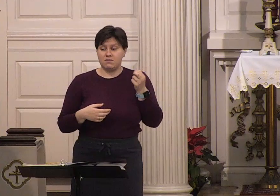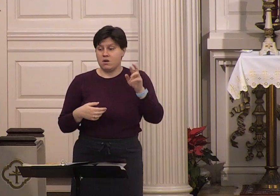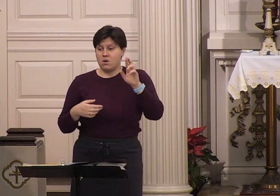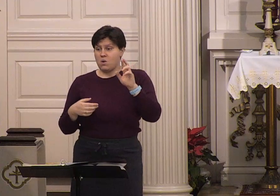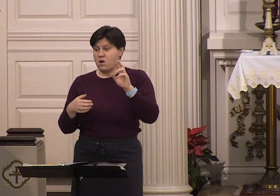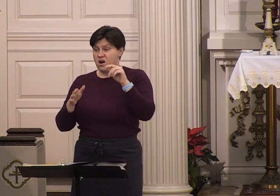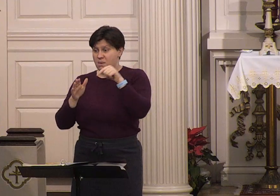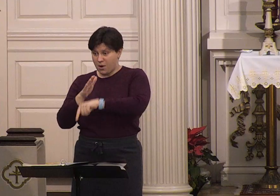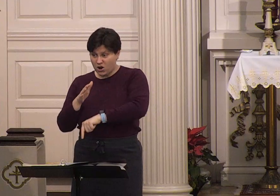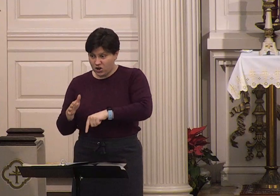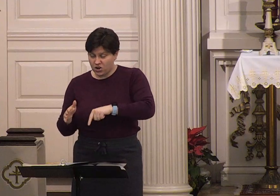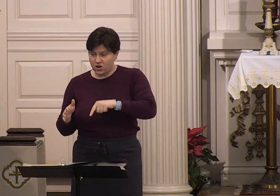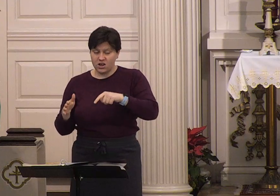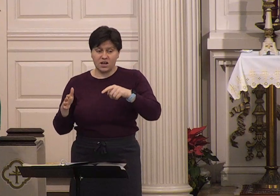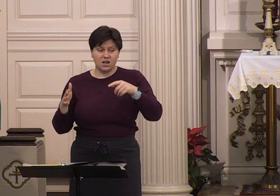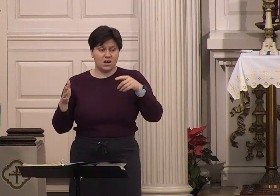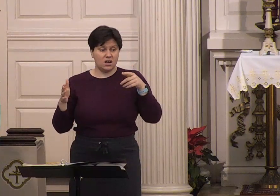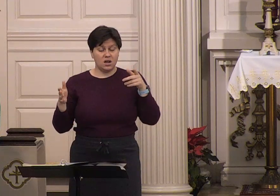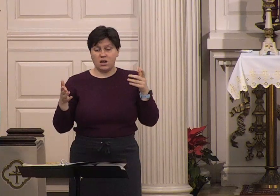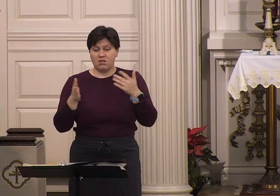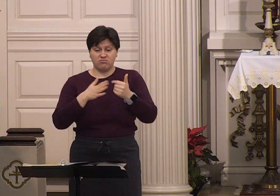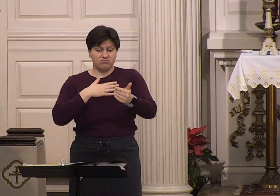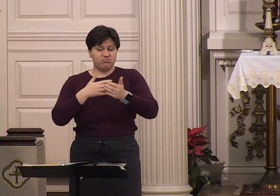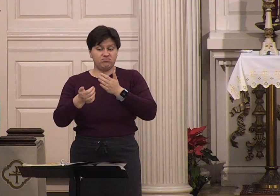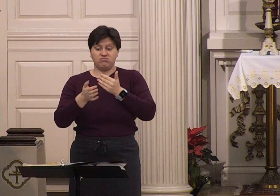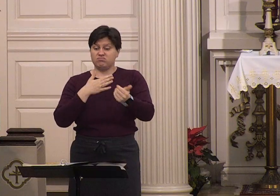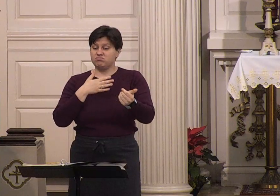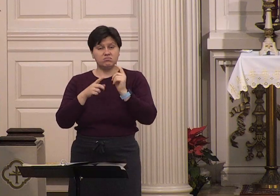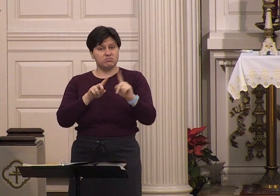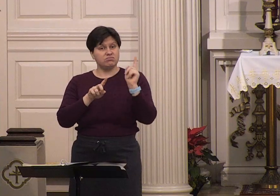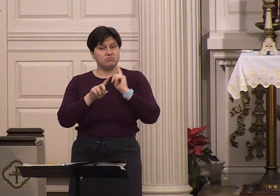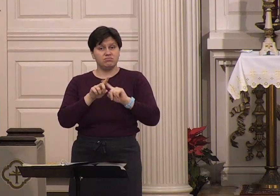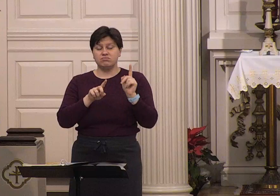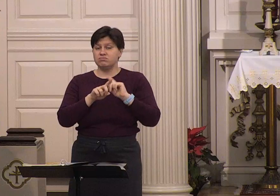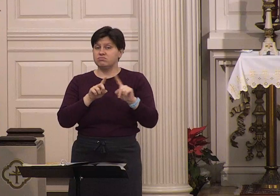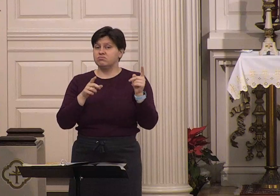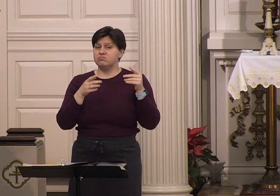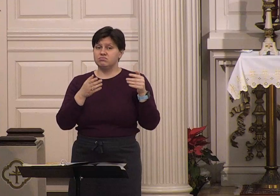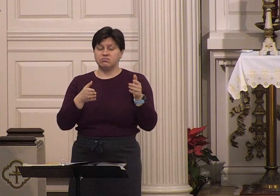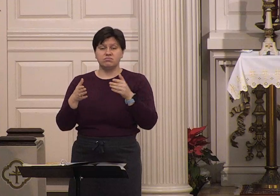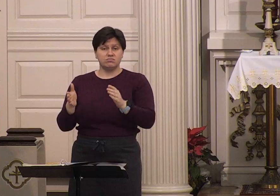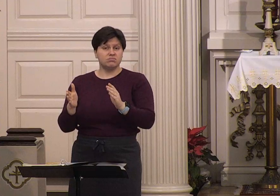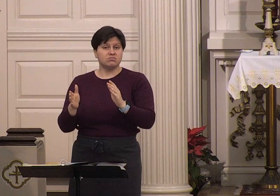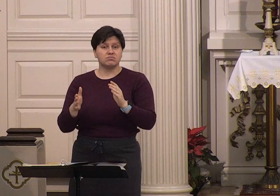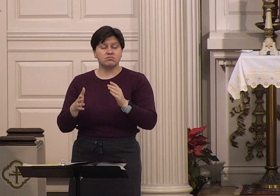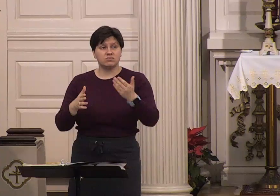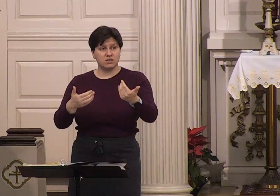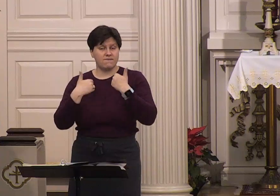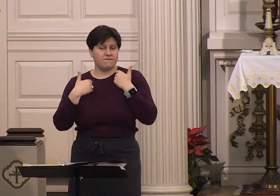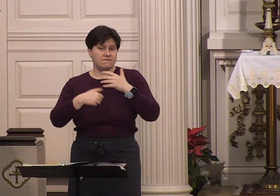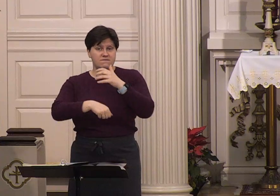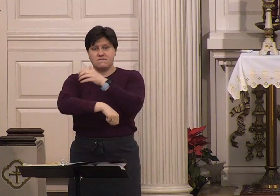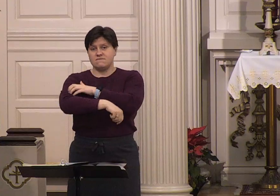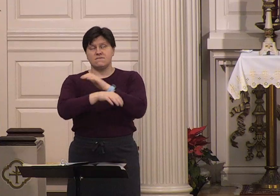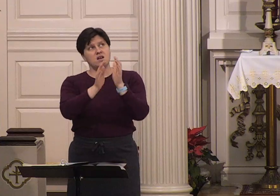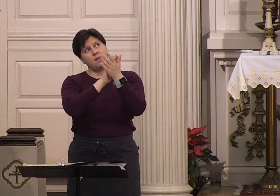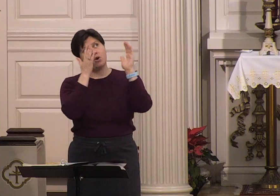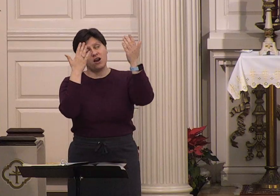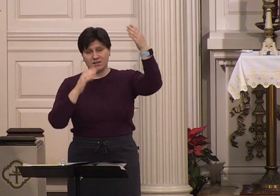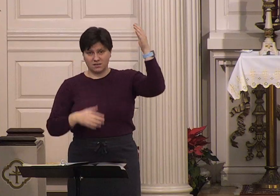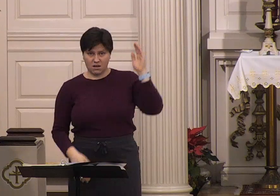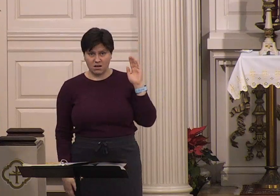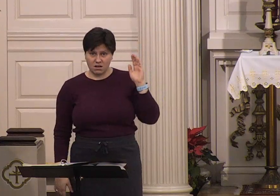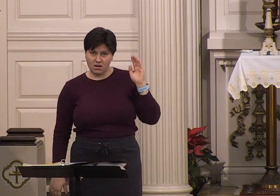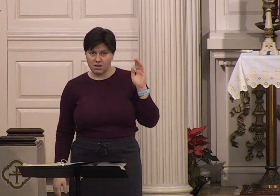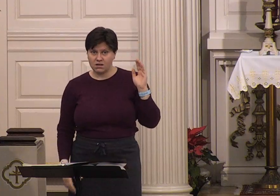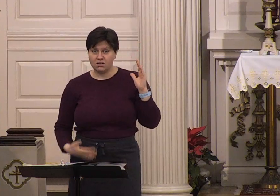murdered under all circumstances, we gain the power to praise God. We